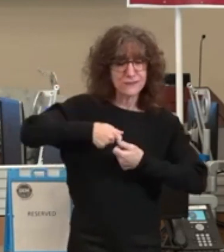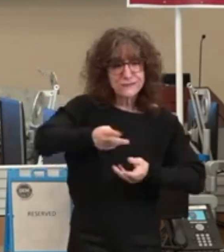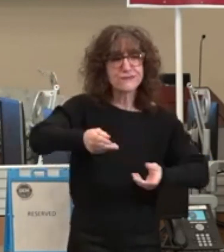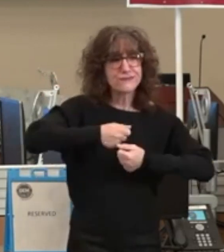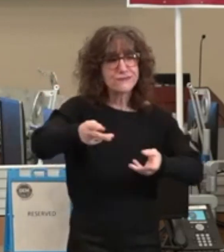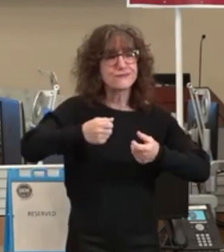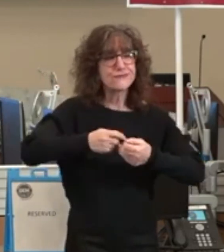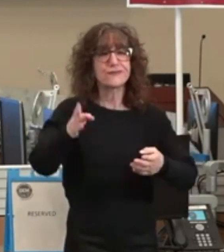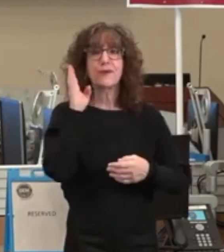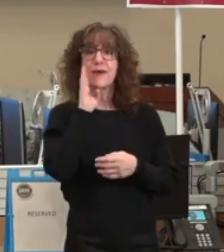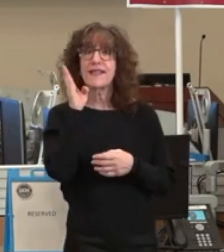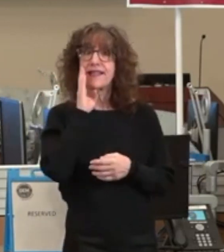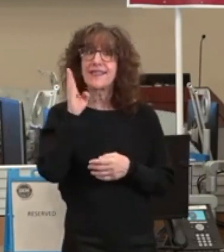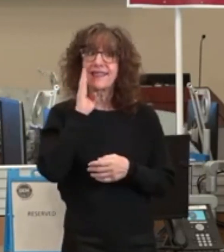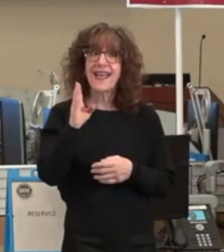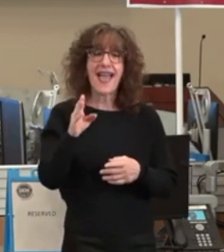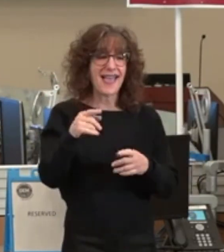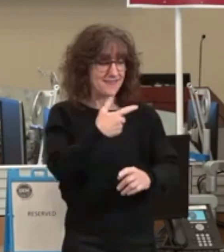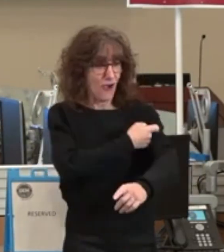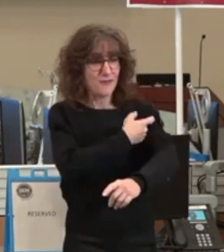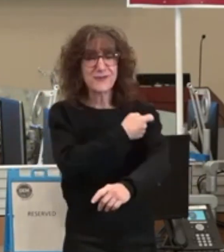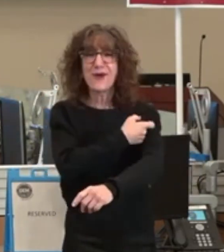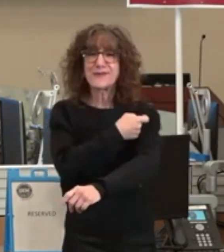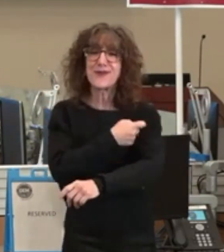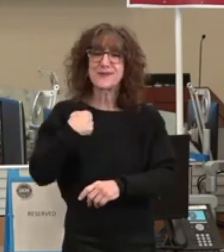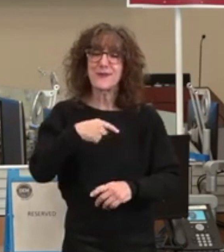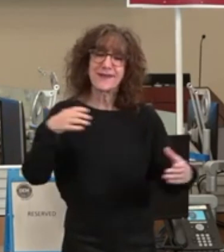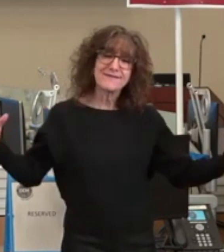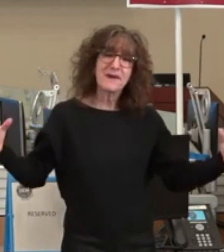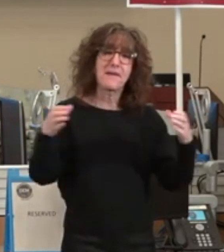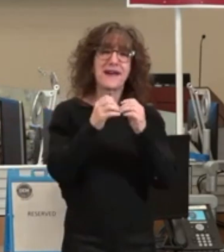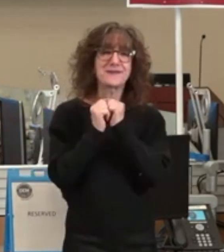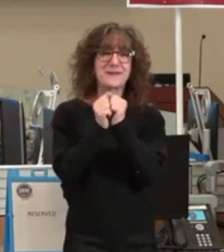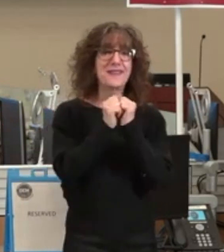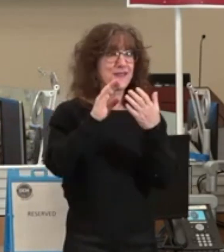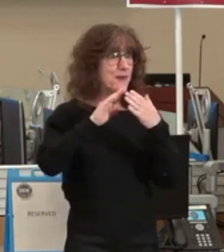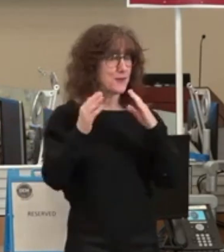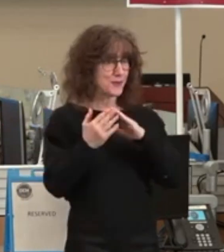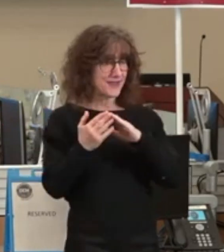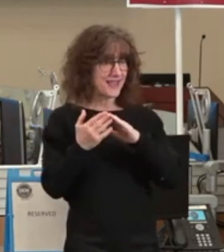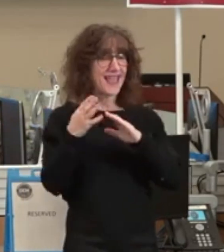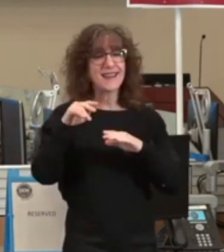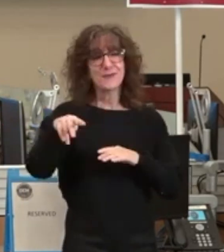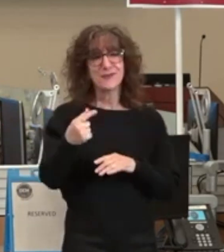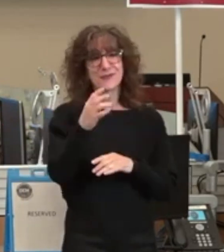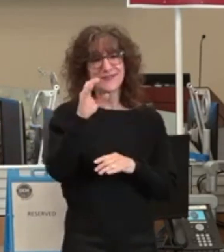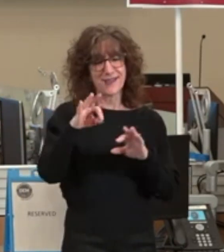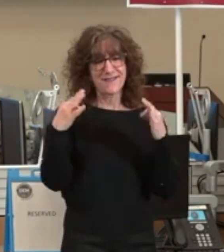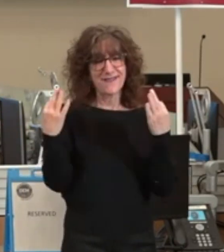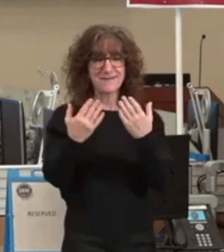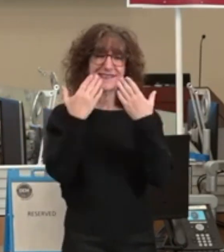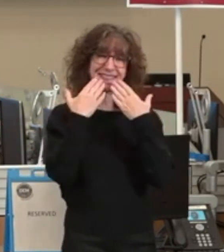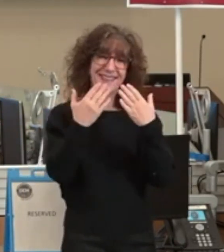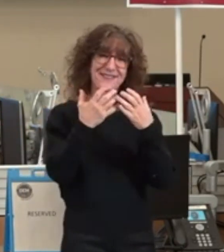that vaccination and getting it into the arms of Prince Georgians so that we can come back together as a community and as a Prince George's County family. So